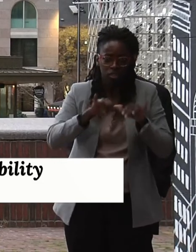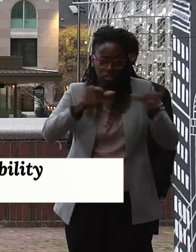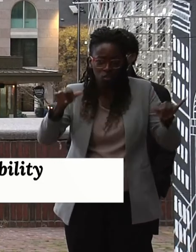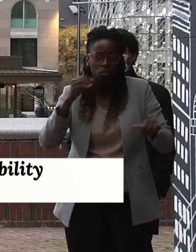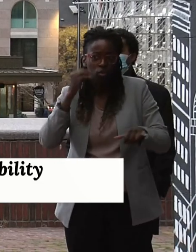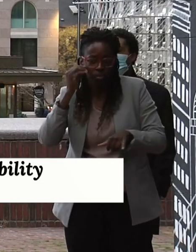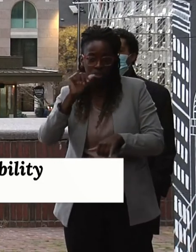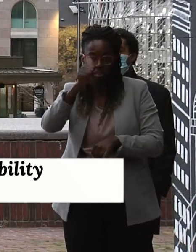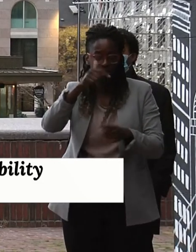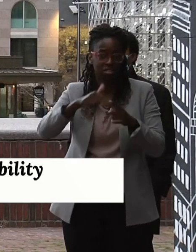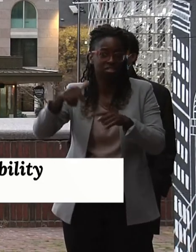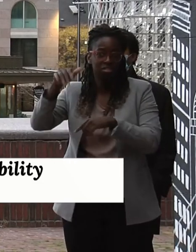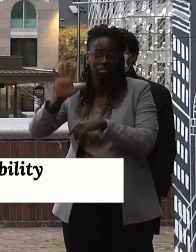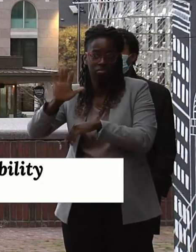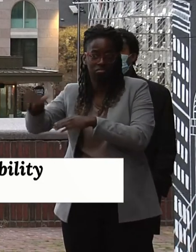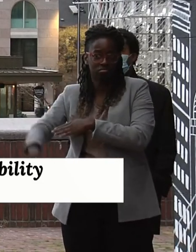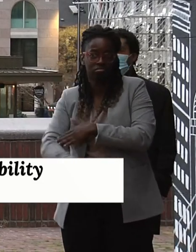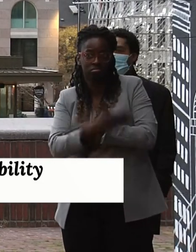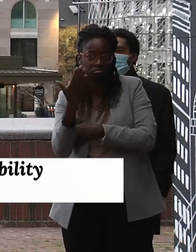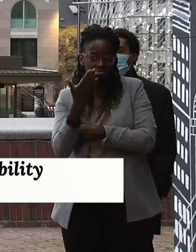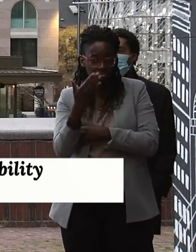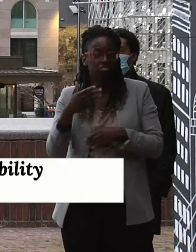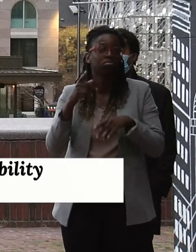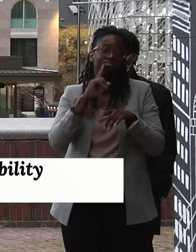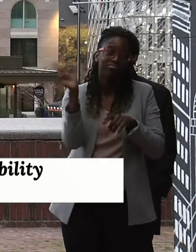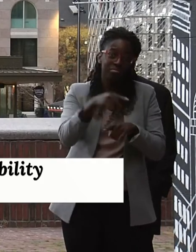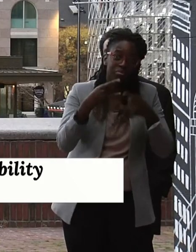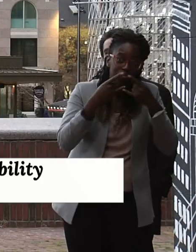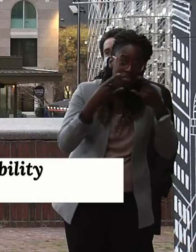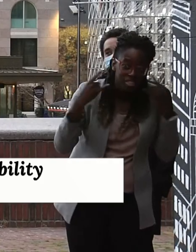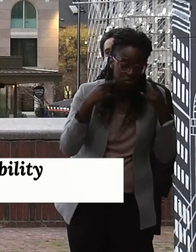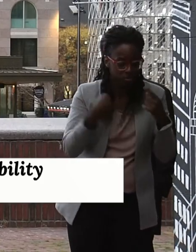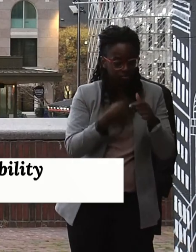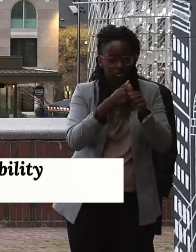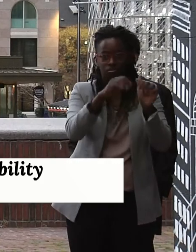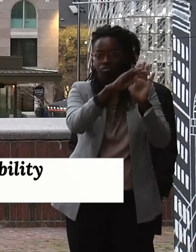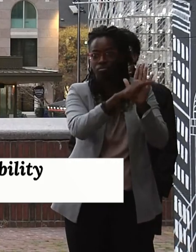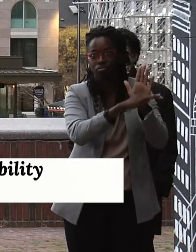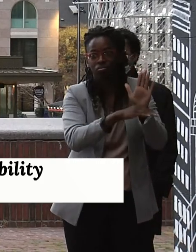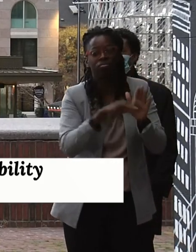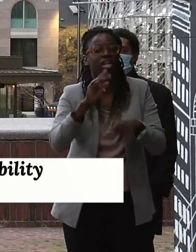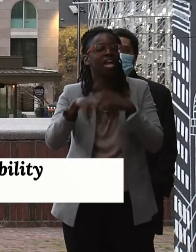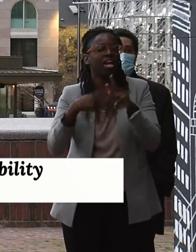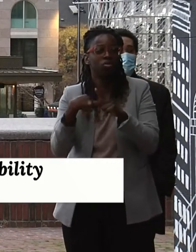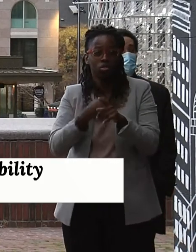other mayors across our state, we do what we need to do to get the numbers down.